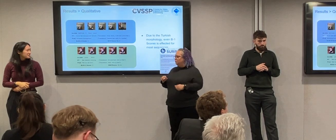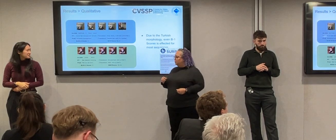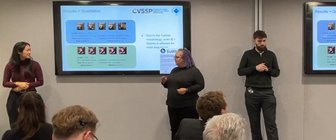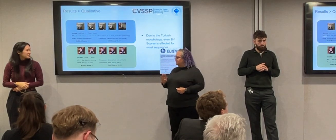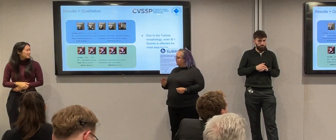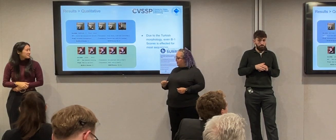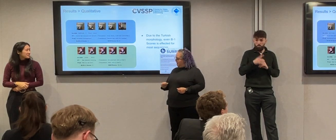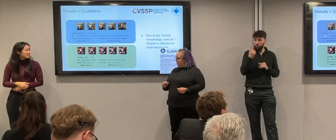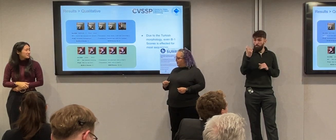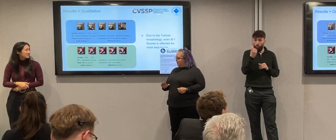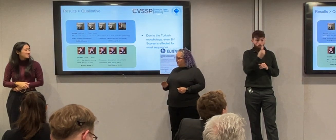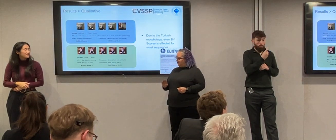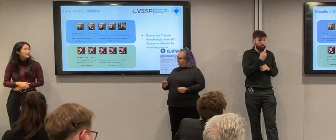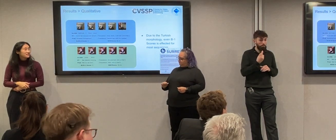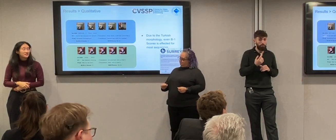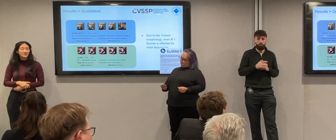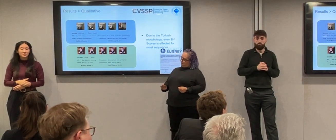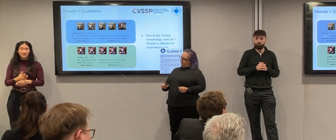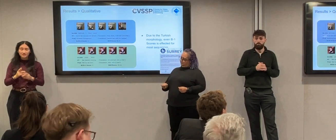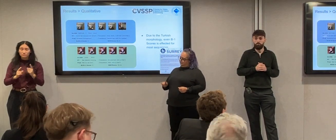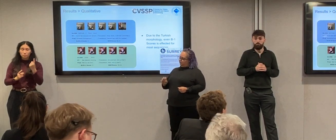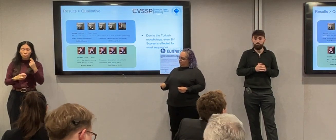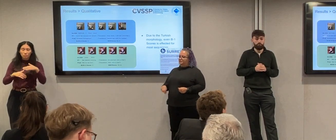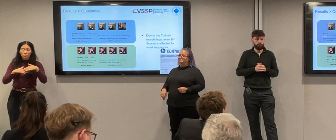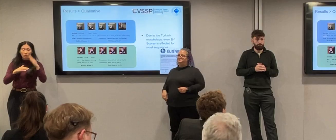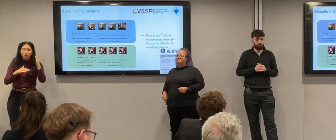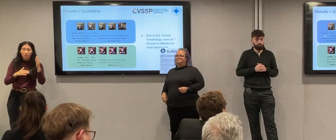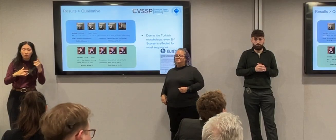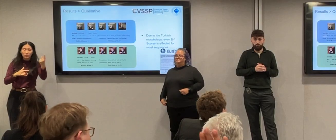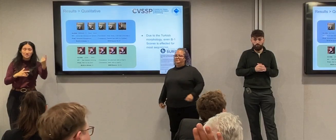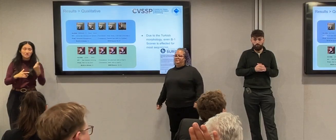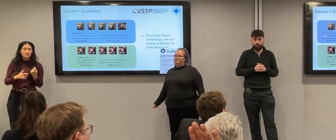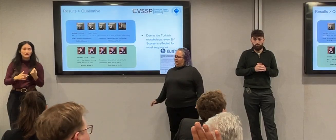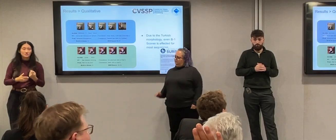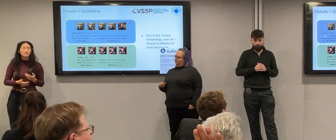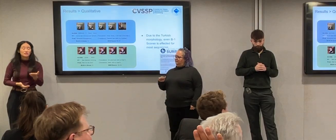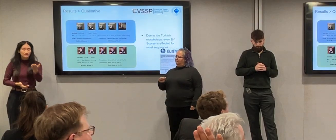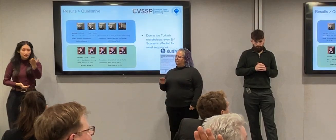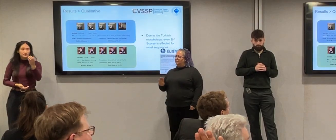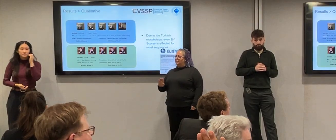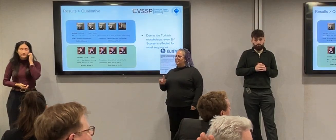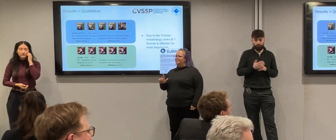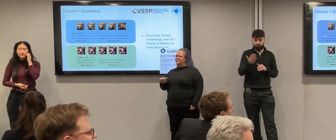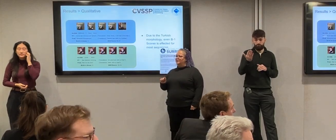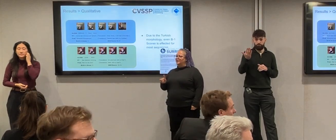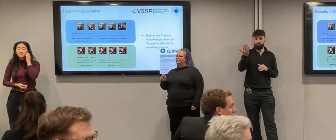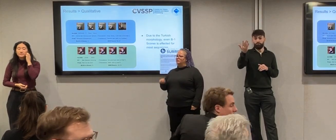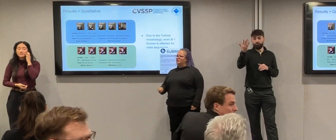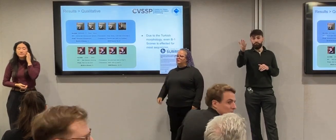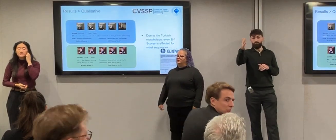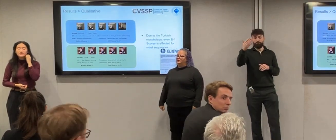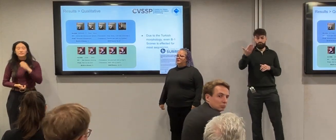One more question? Yeah. No.